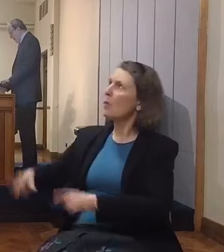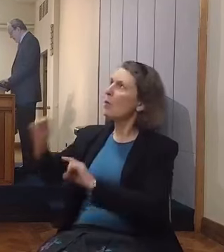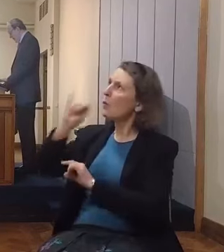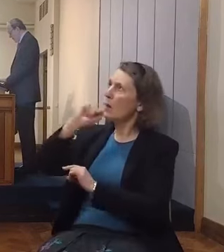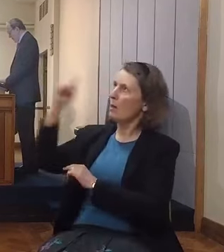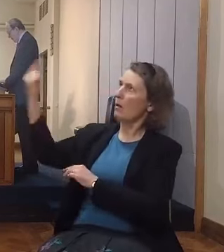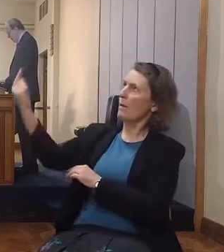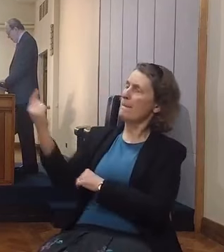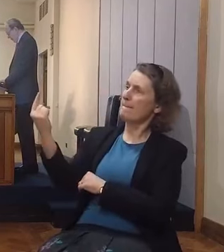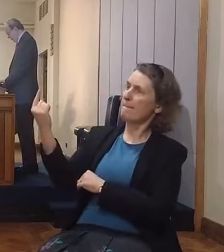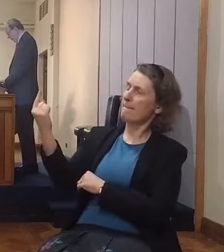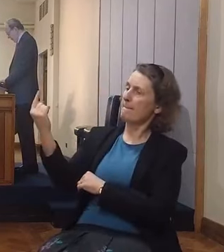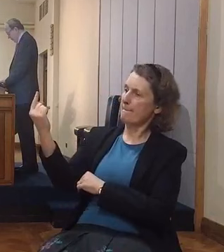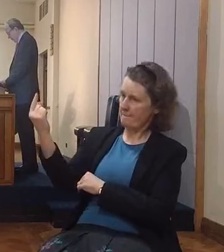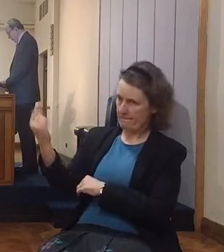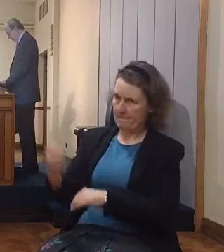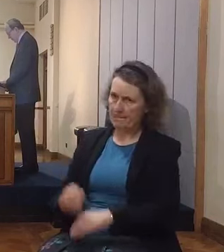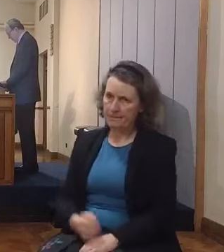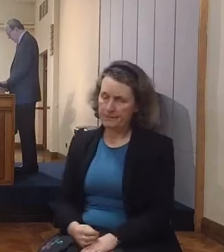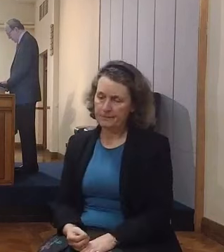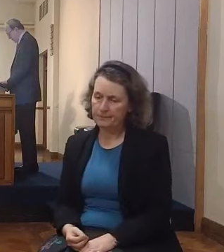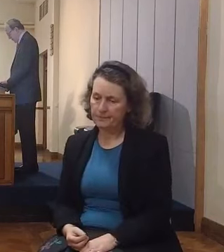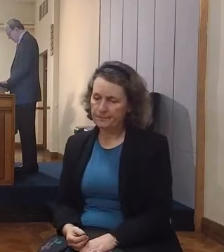the earth shall quake.